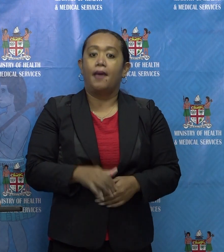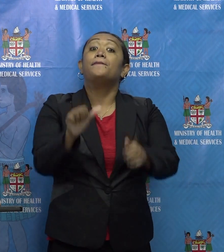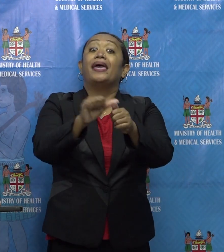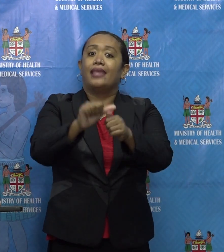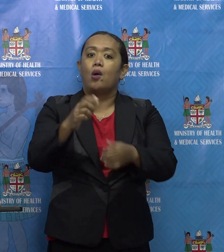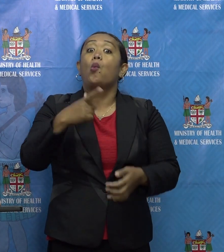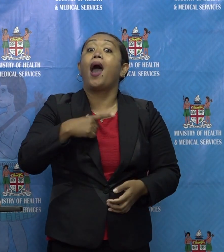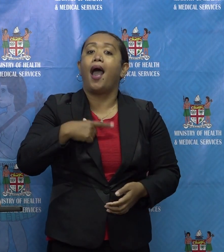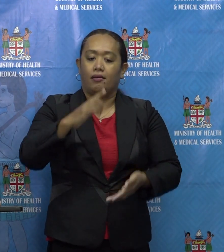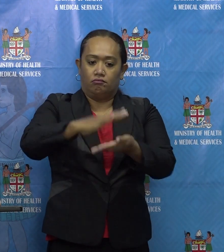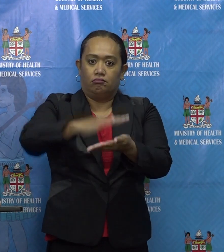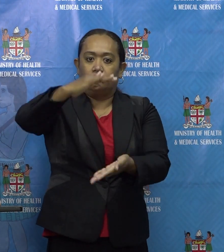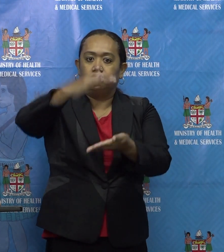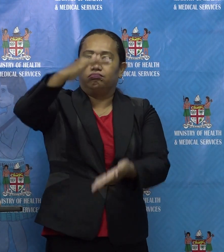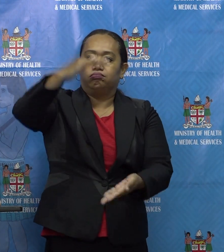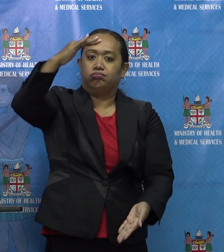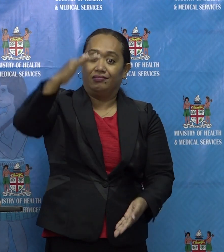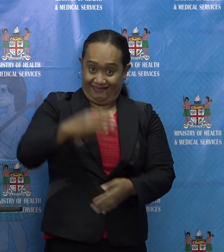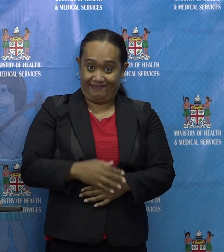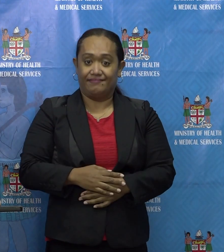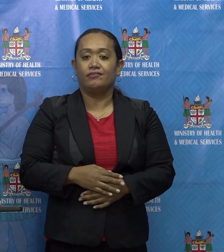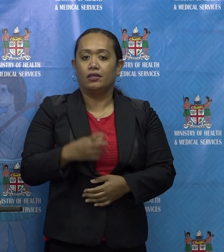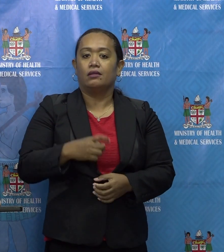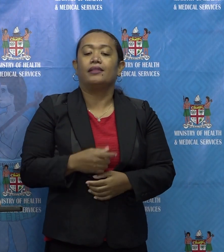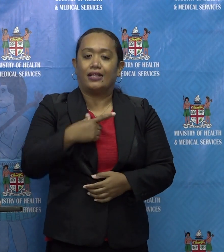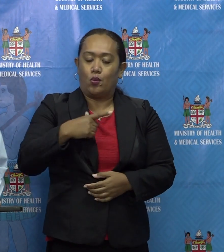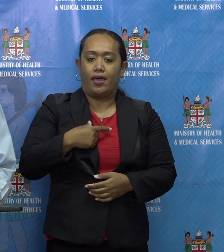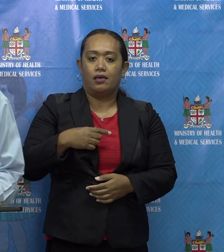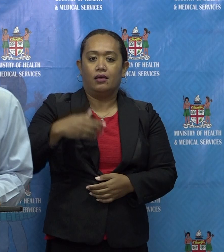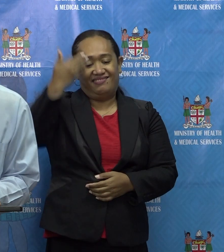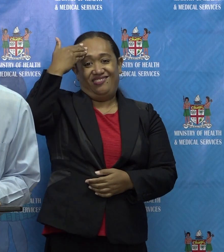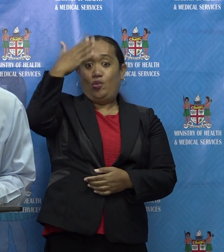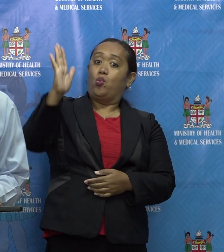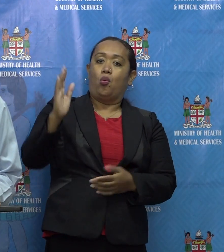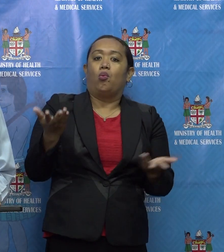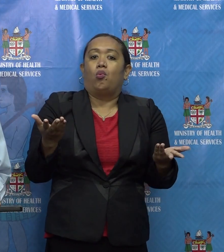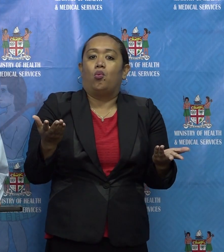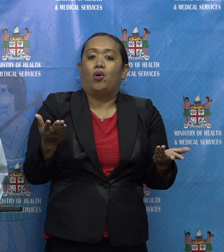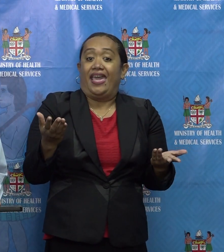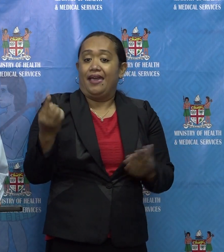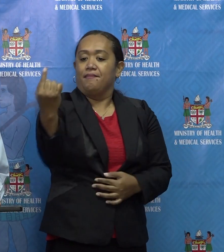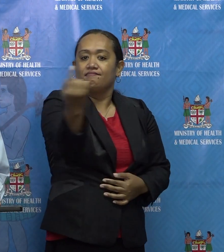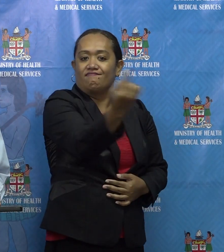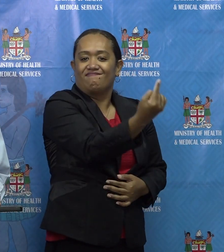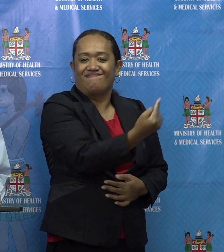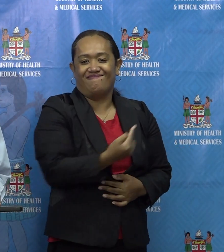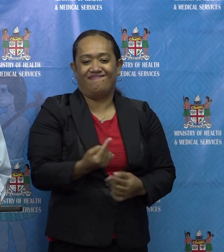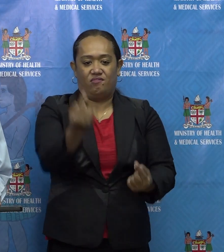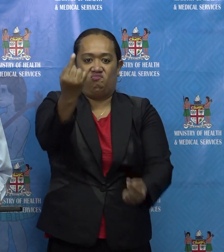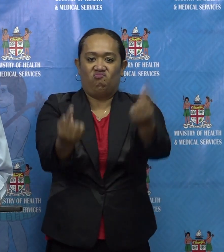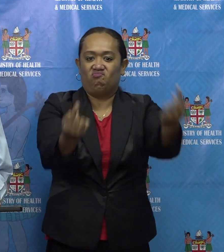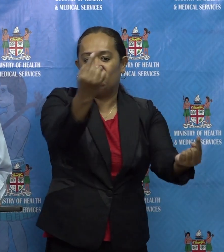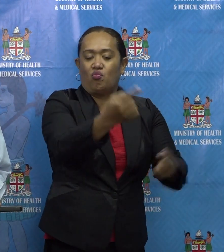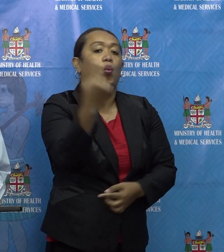rising daily. That means we have unknown infected individuals among the public